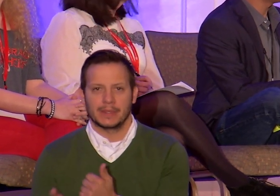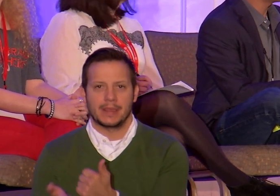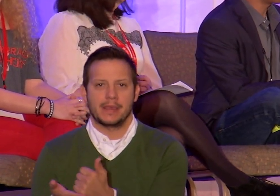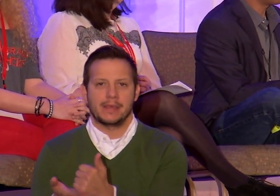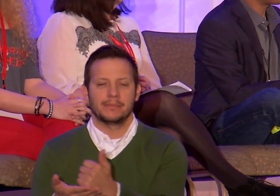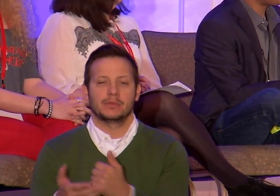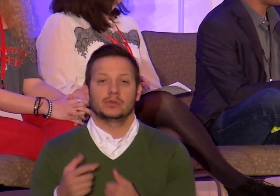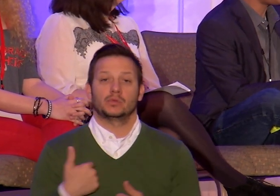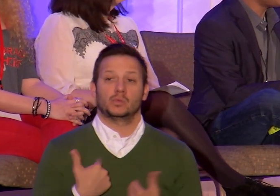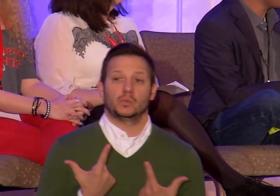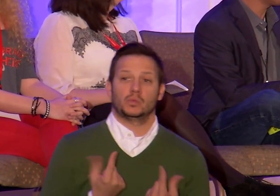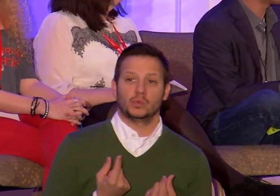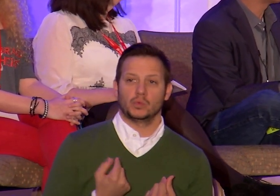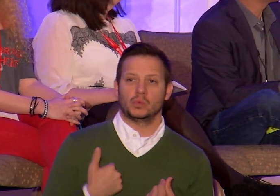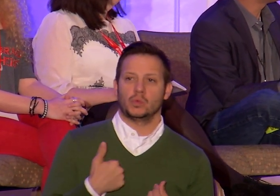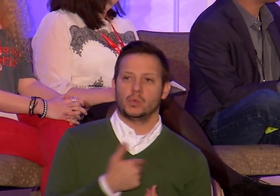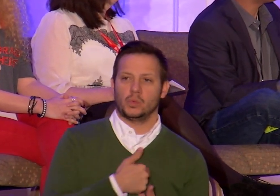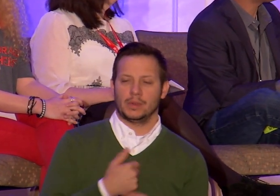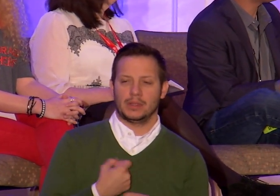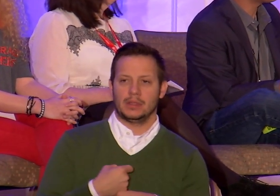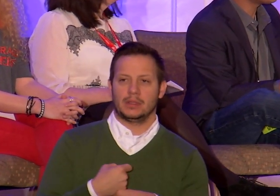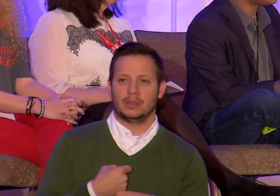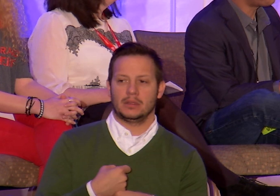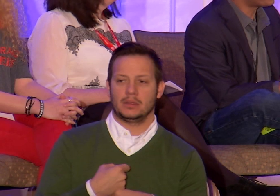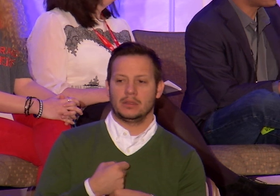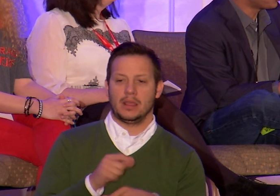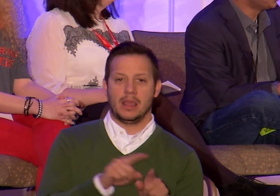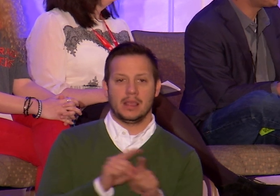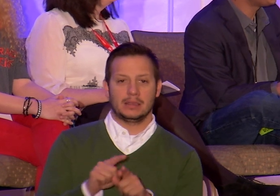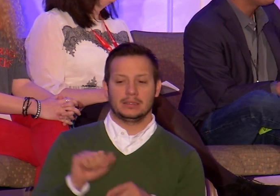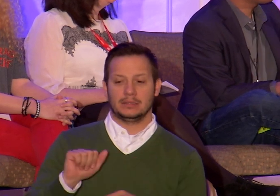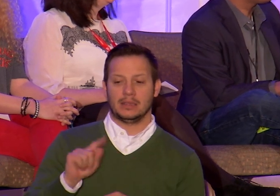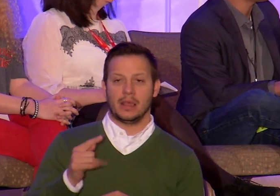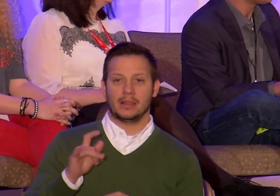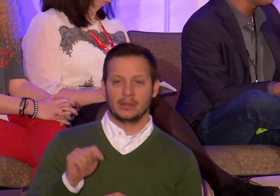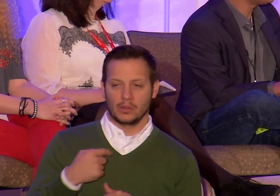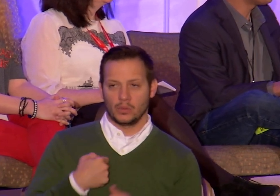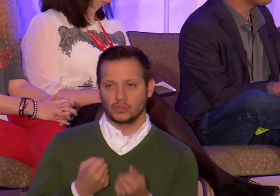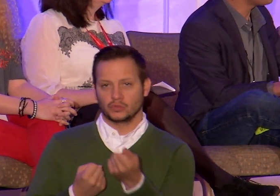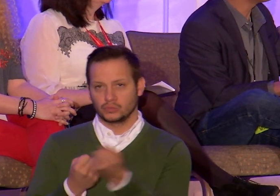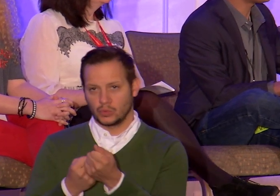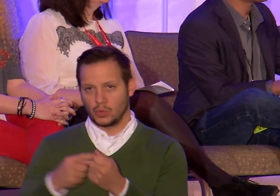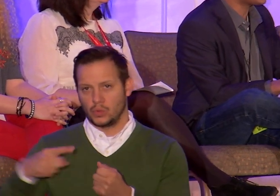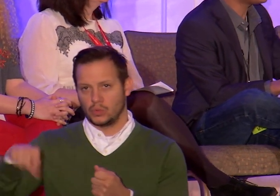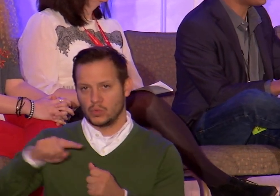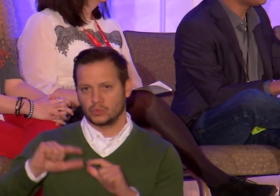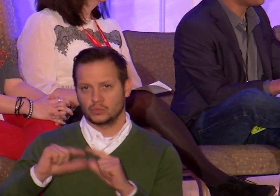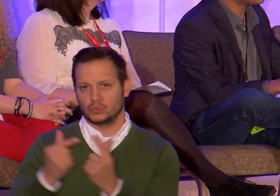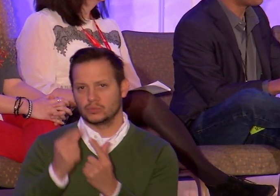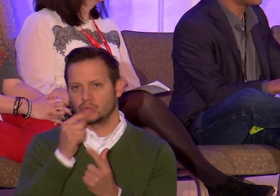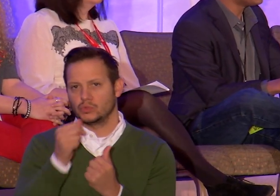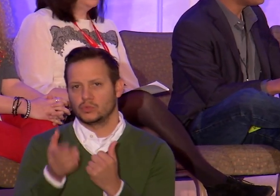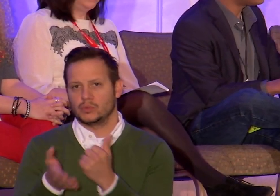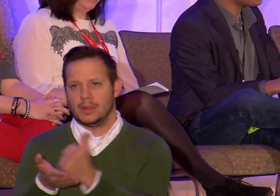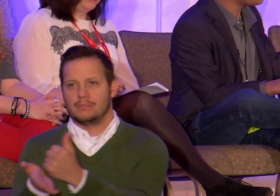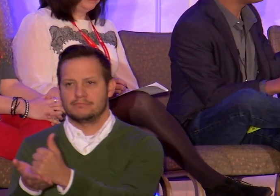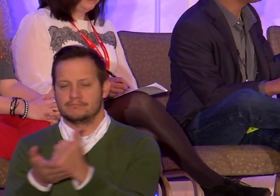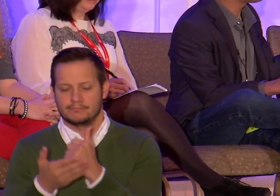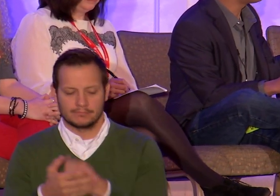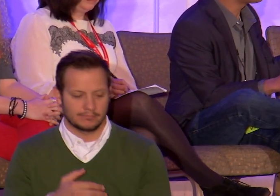go create atheist groups, we can support groups that align with, because I can tell you something,